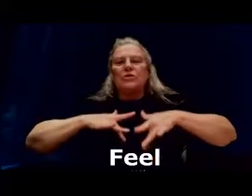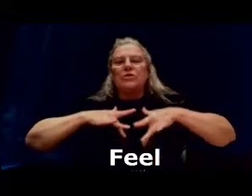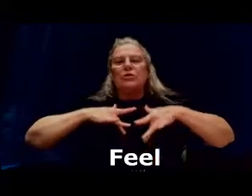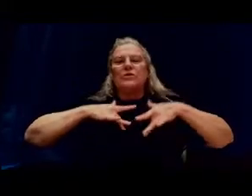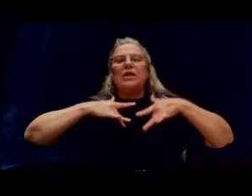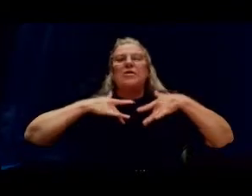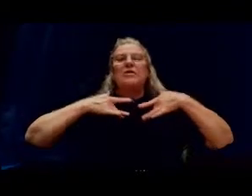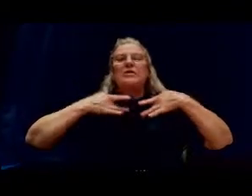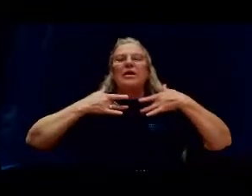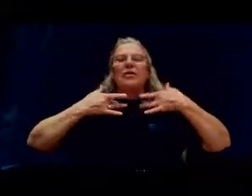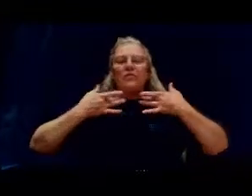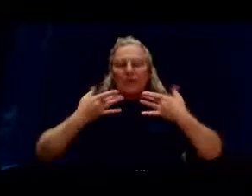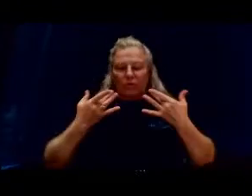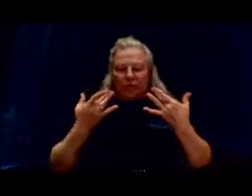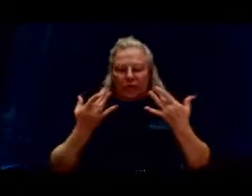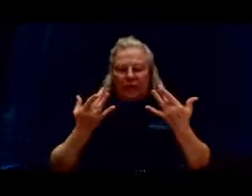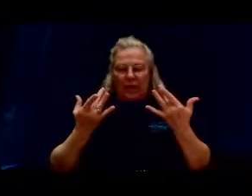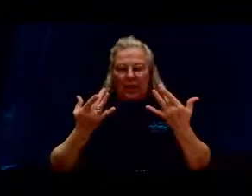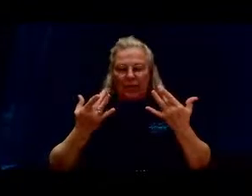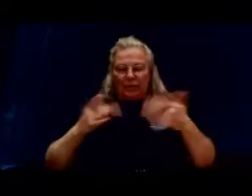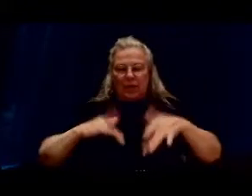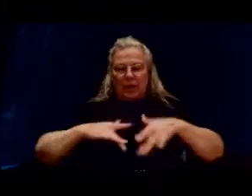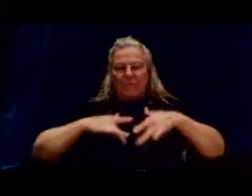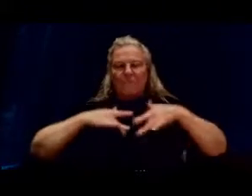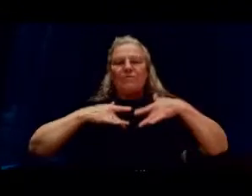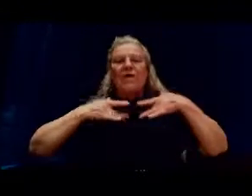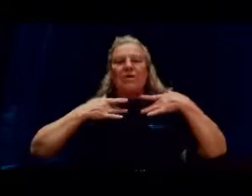So center finger coming up. Feel.